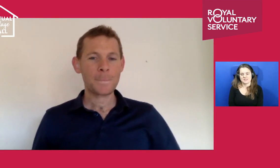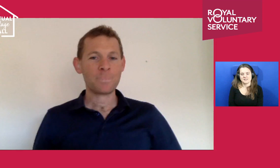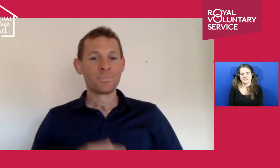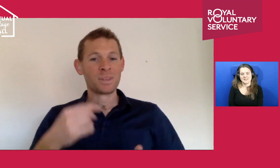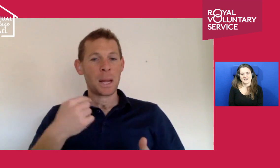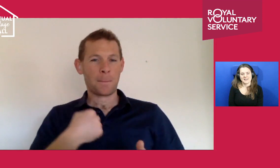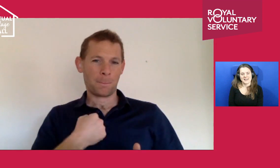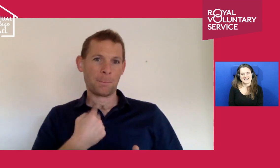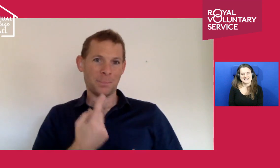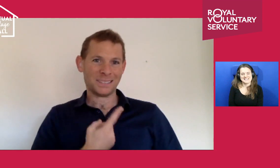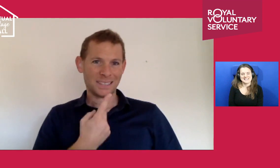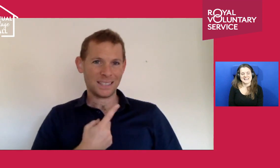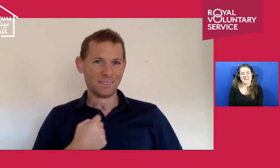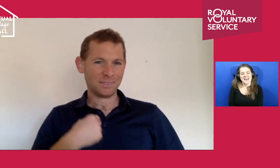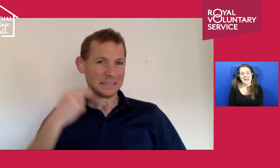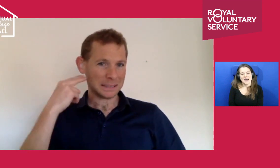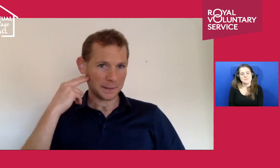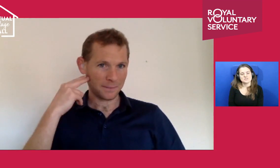vocabulary.